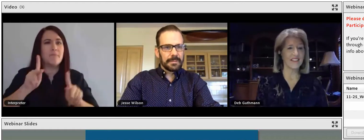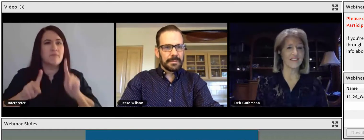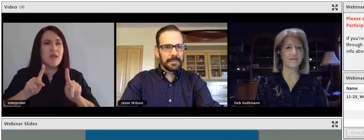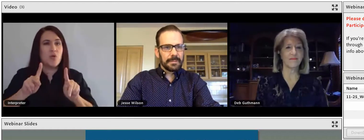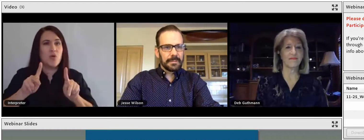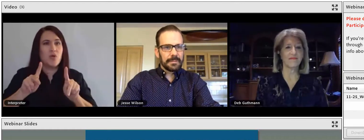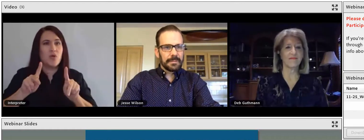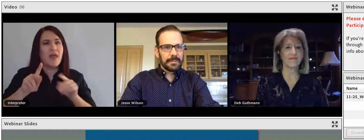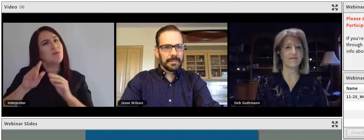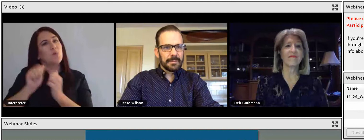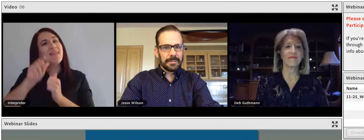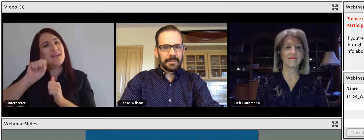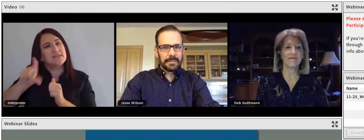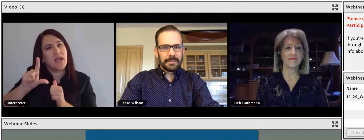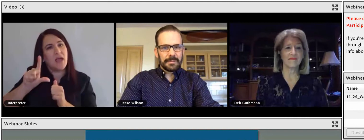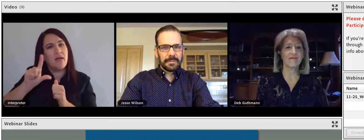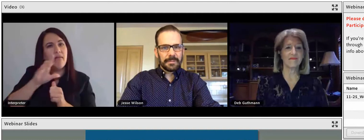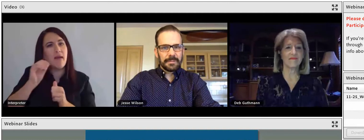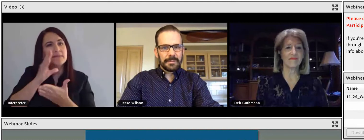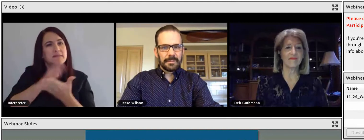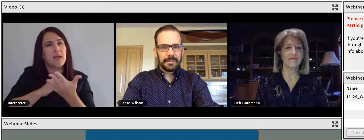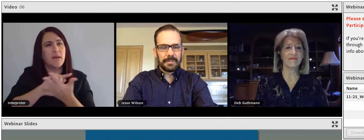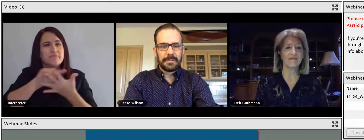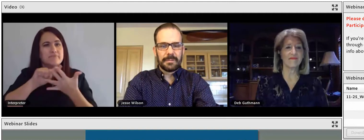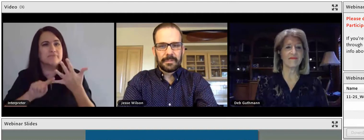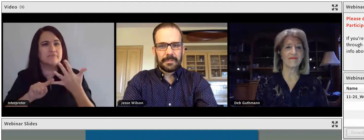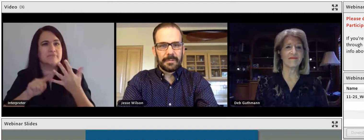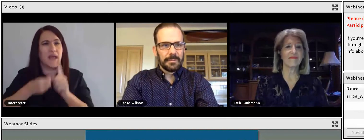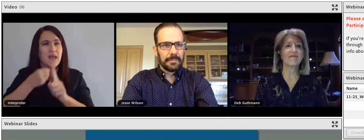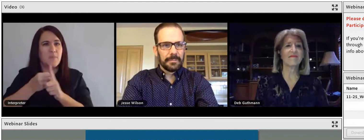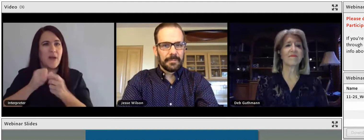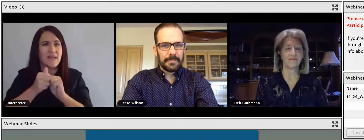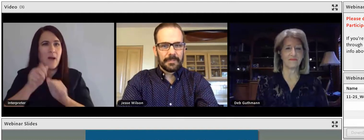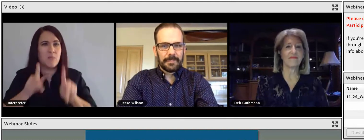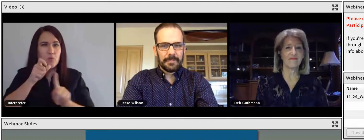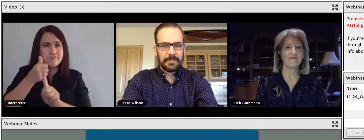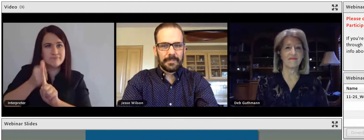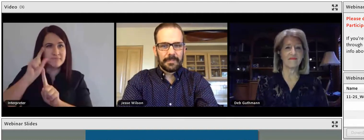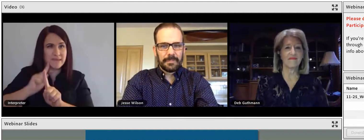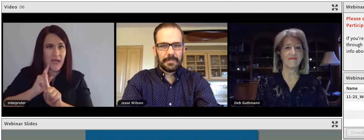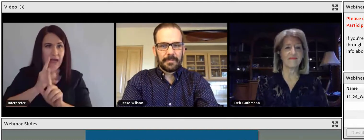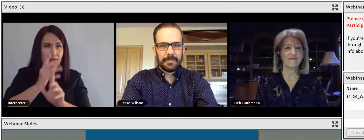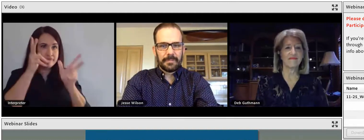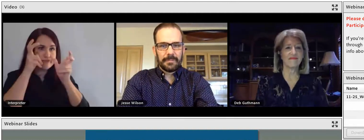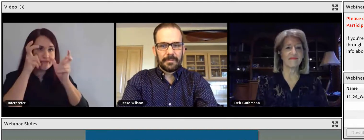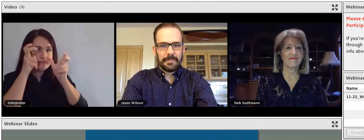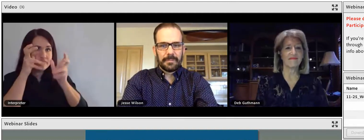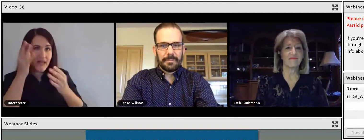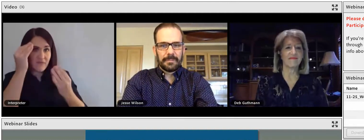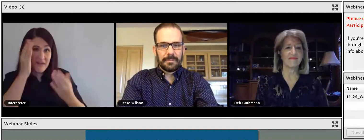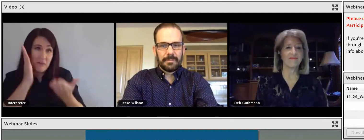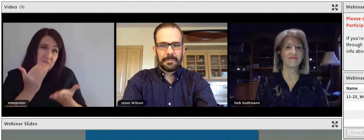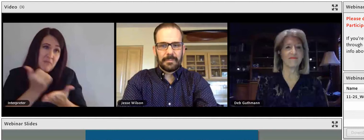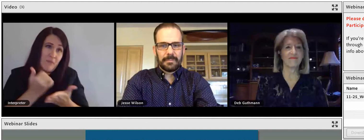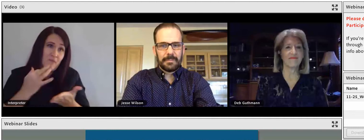Language and some of its factors that impact how a person who is deaf receives information, that would be really